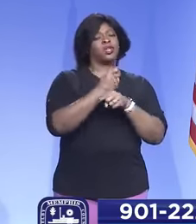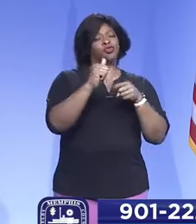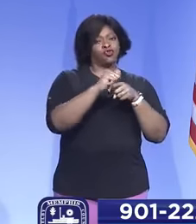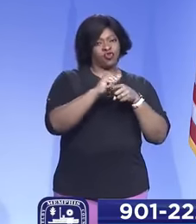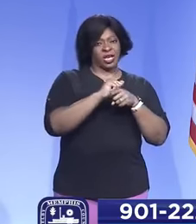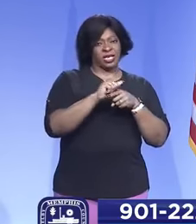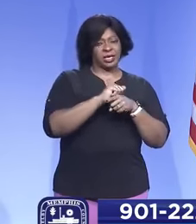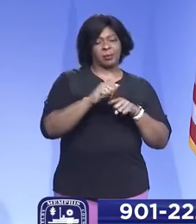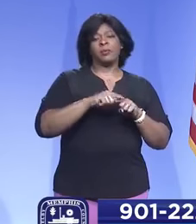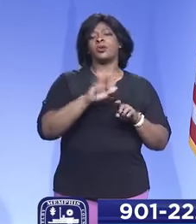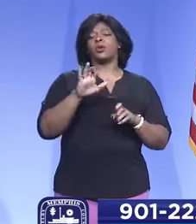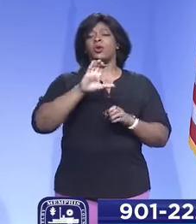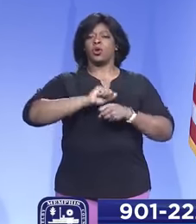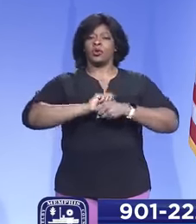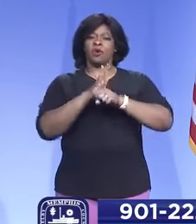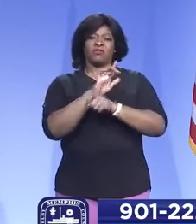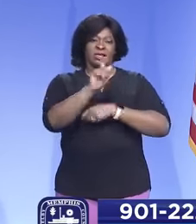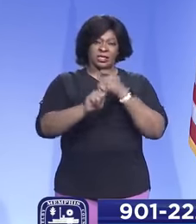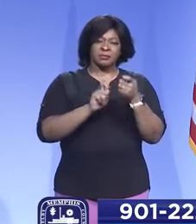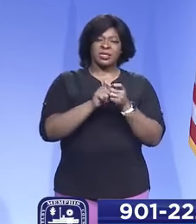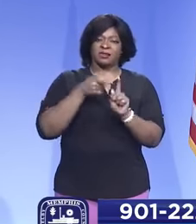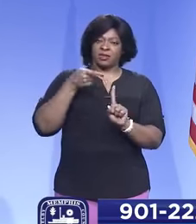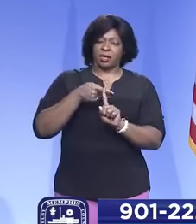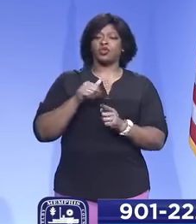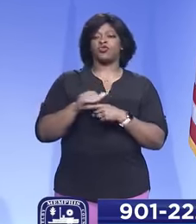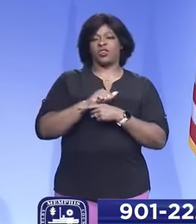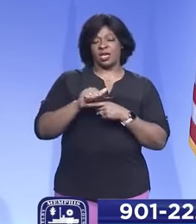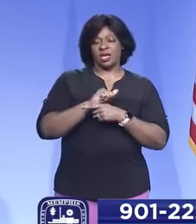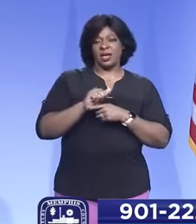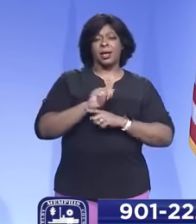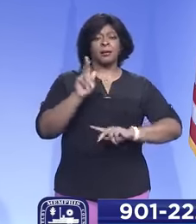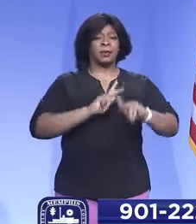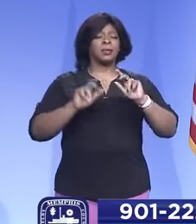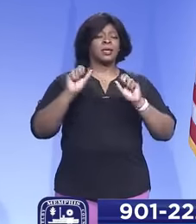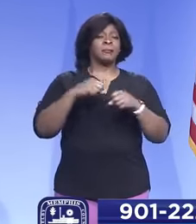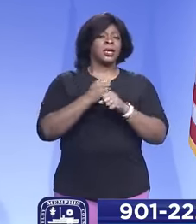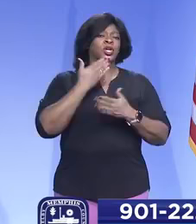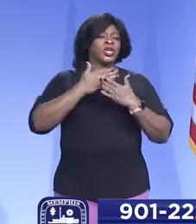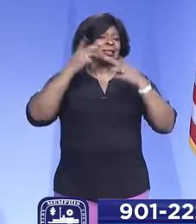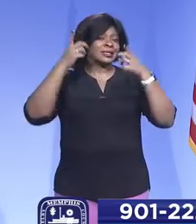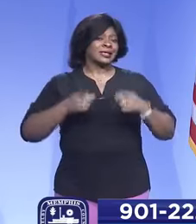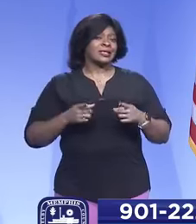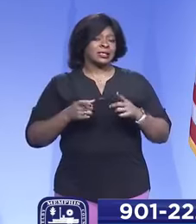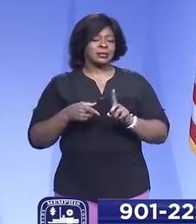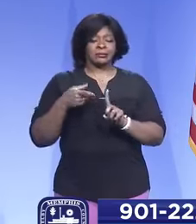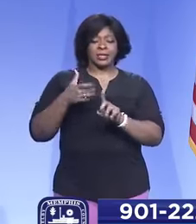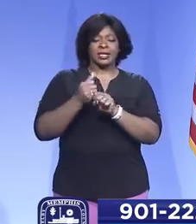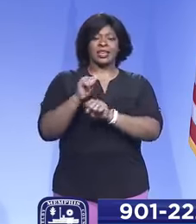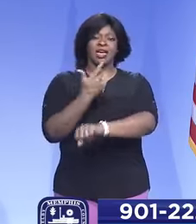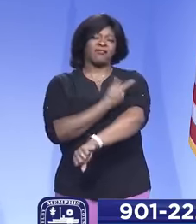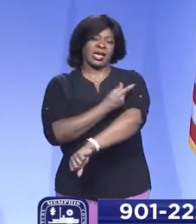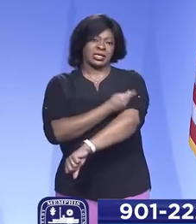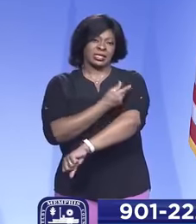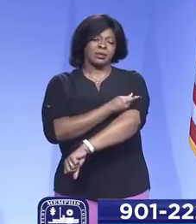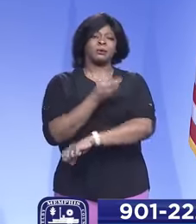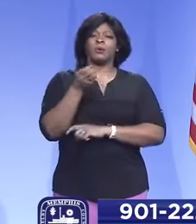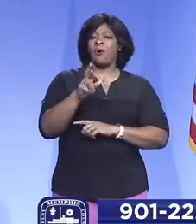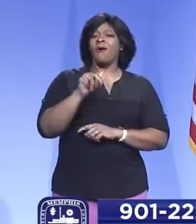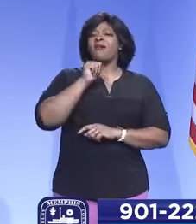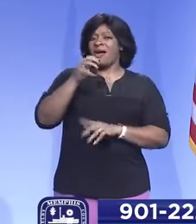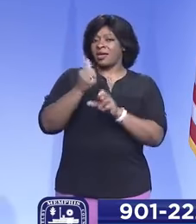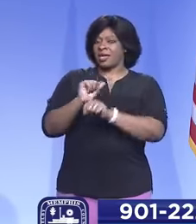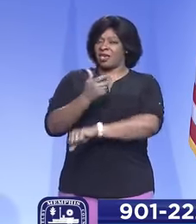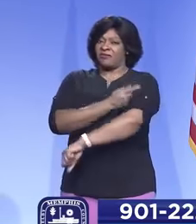training, but they're doing COVID-specific training so that people can make a decision around getting the vaccine or